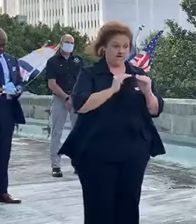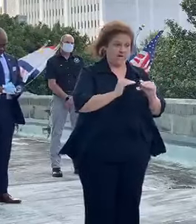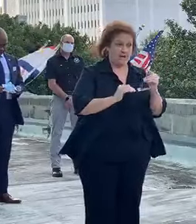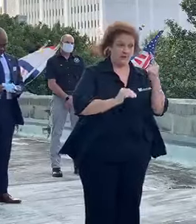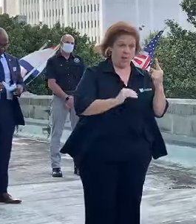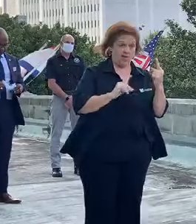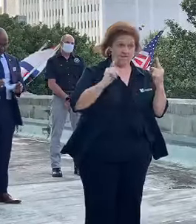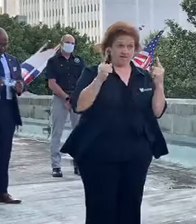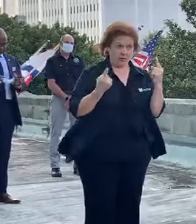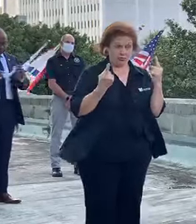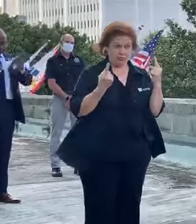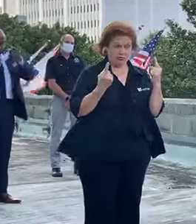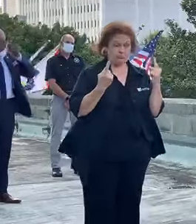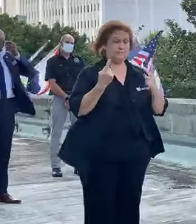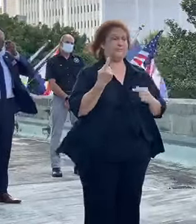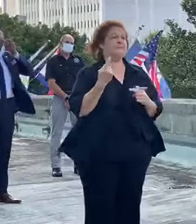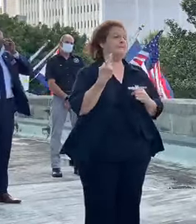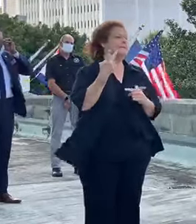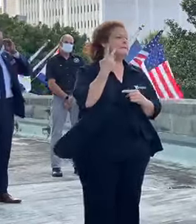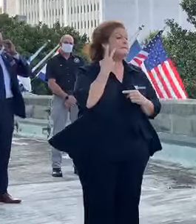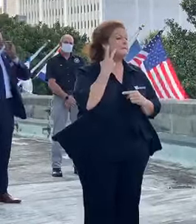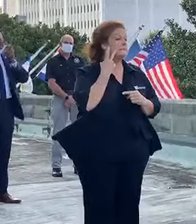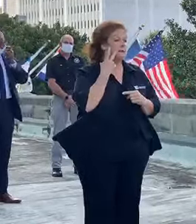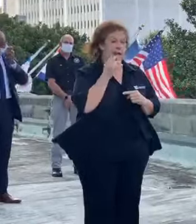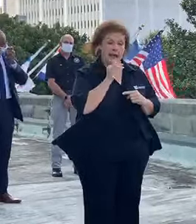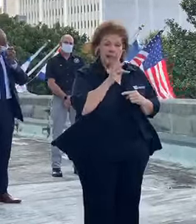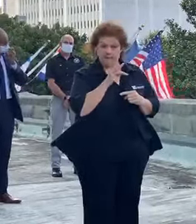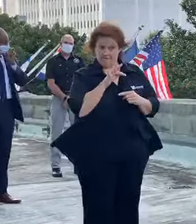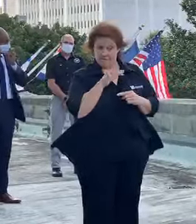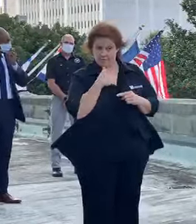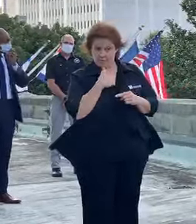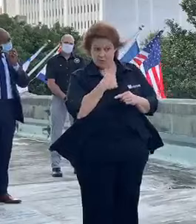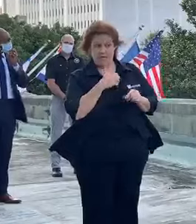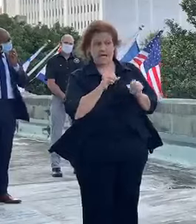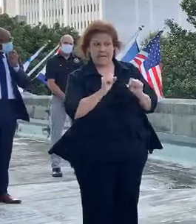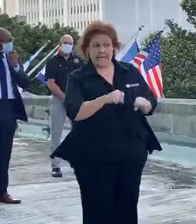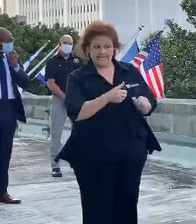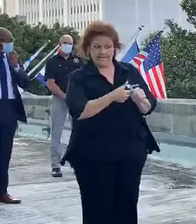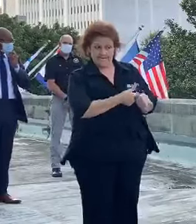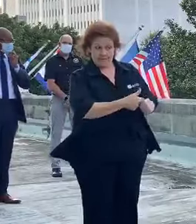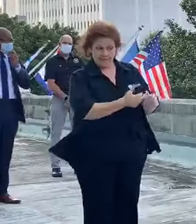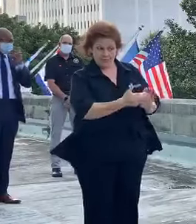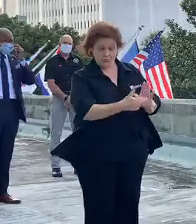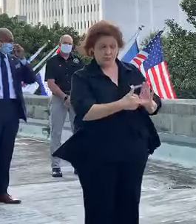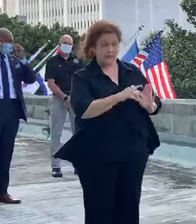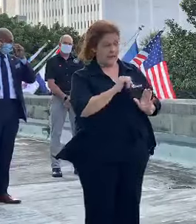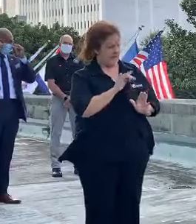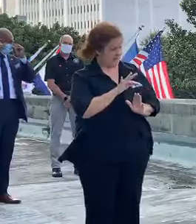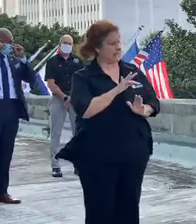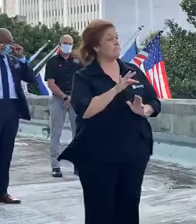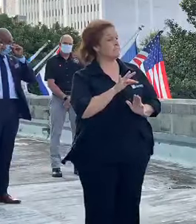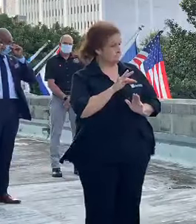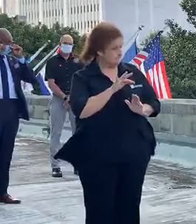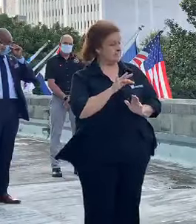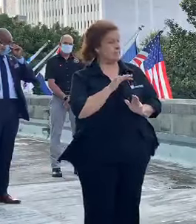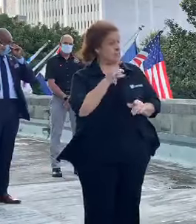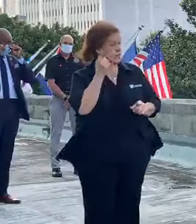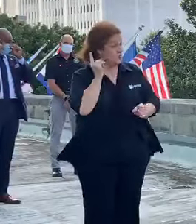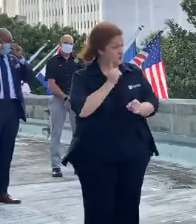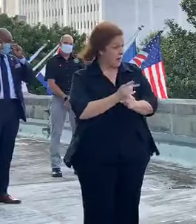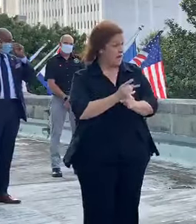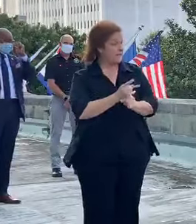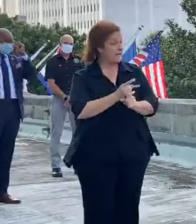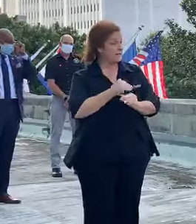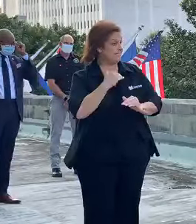data shows us that we can make additional changes. And of course, if the data says that we're moving in the wrong